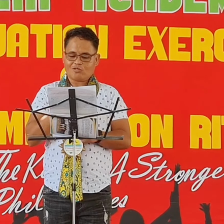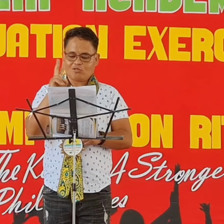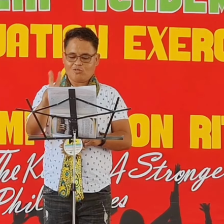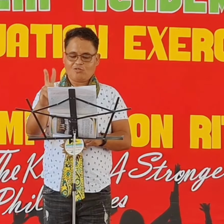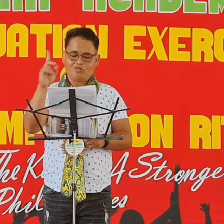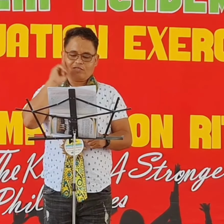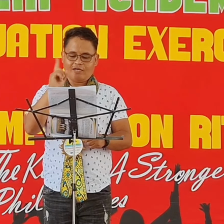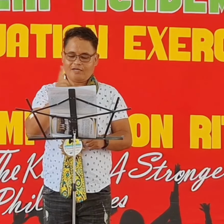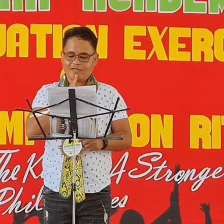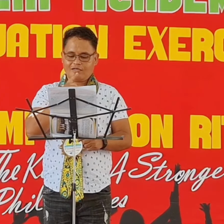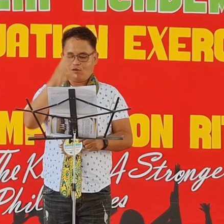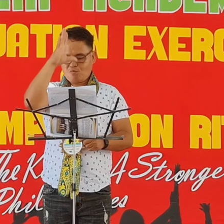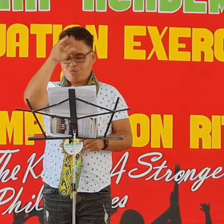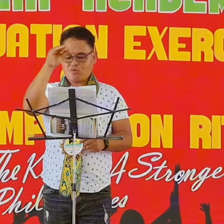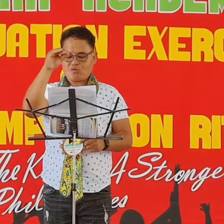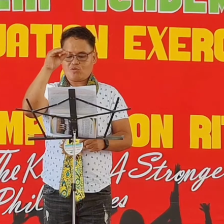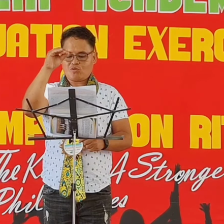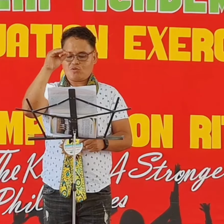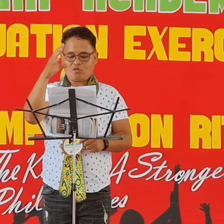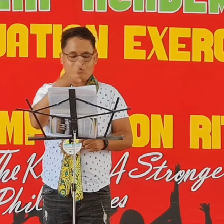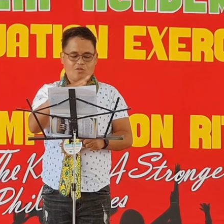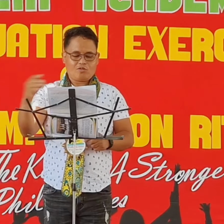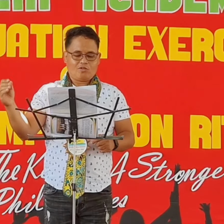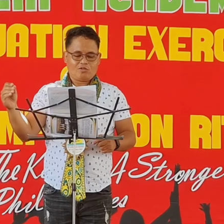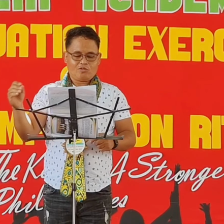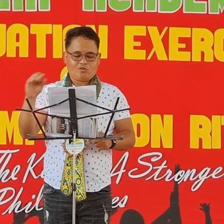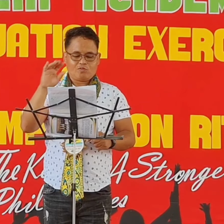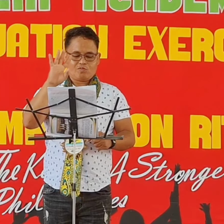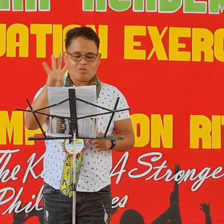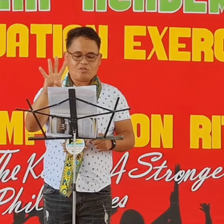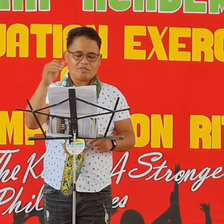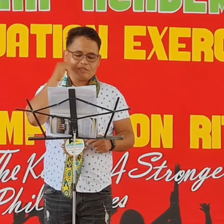They got to deaf boys. And for girls.